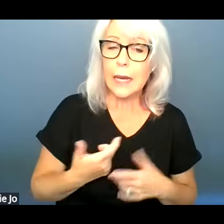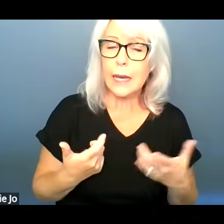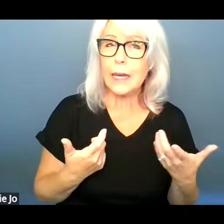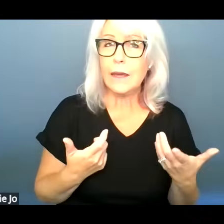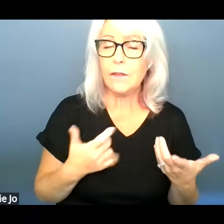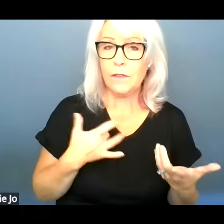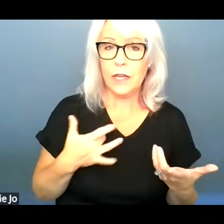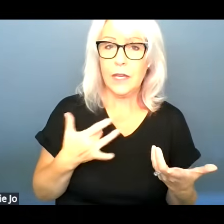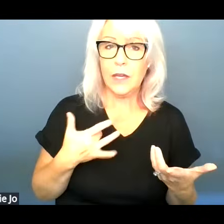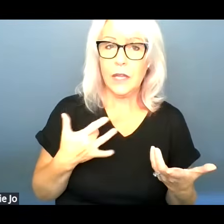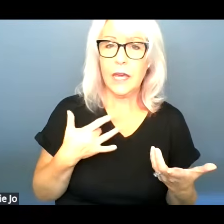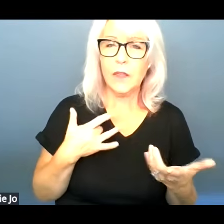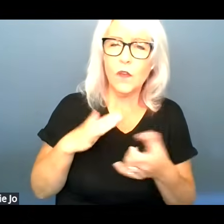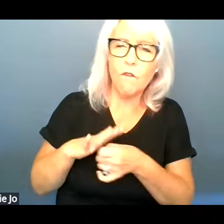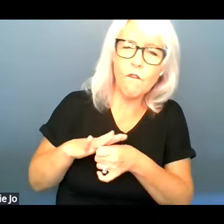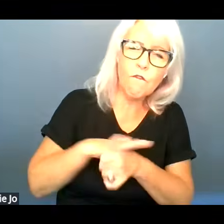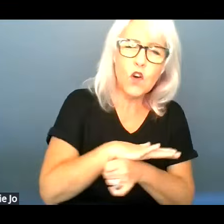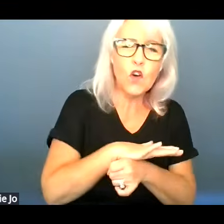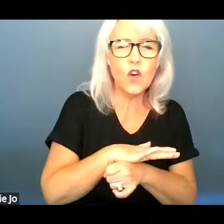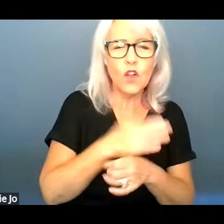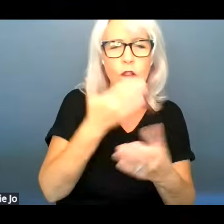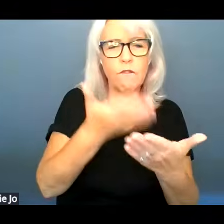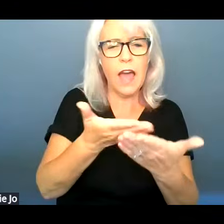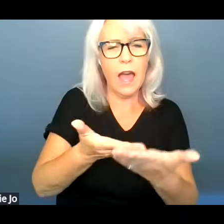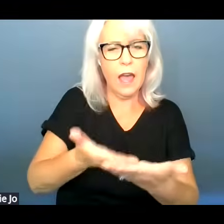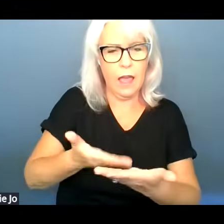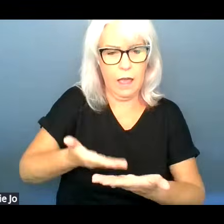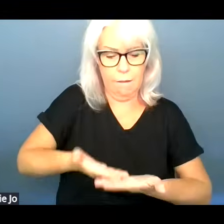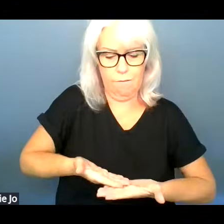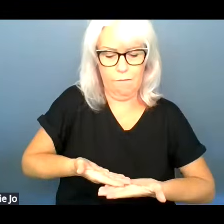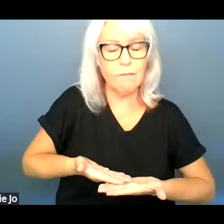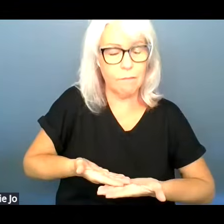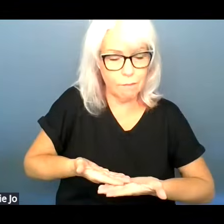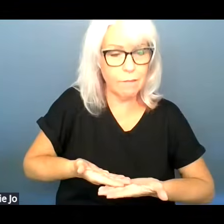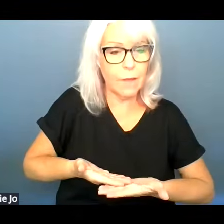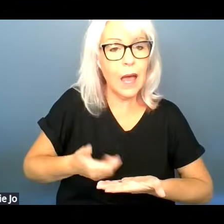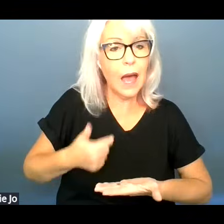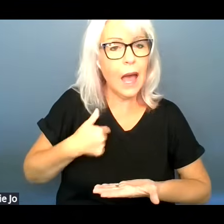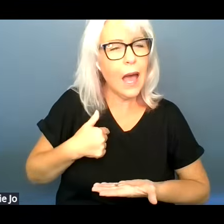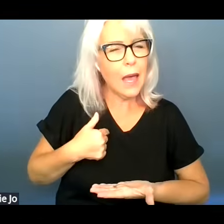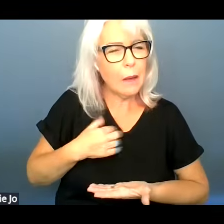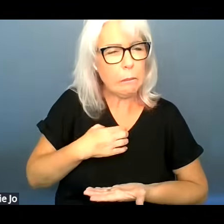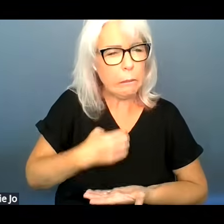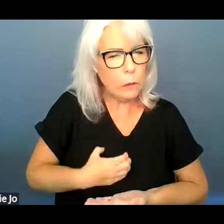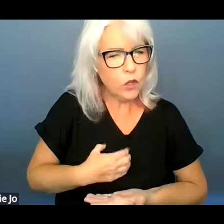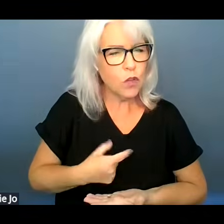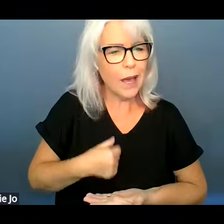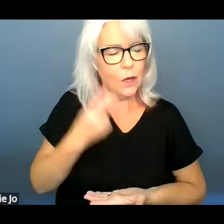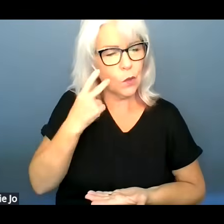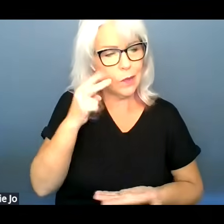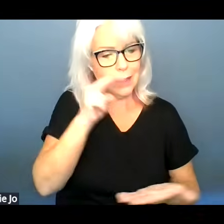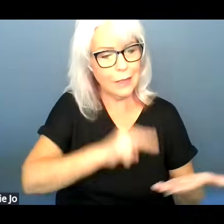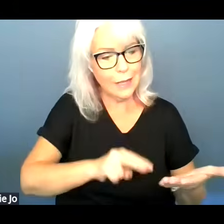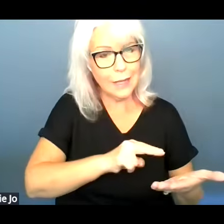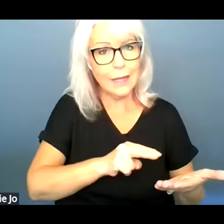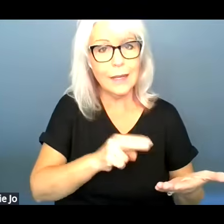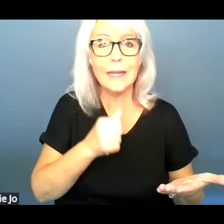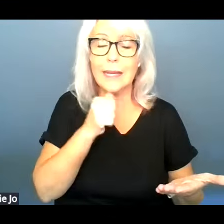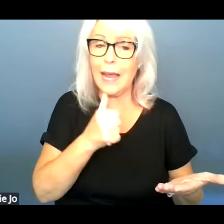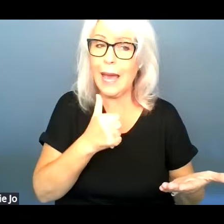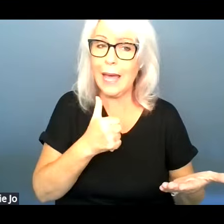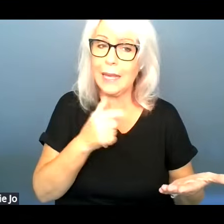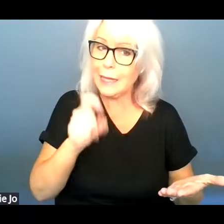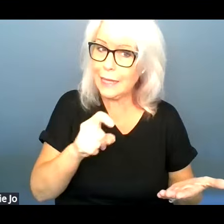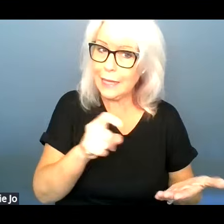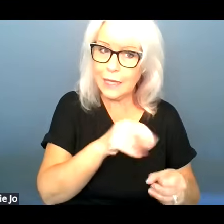full factual side of this. I would have preferred to have seen something in there that doesn't need voter names. And it doesn't